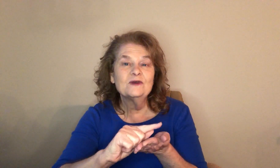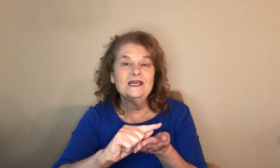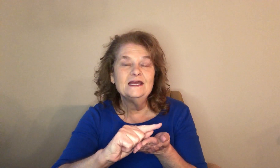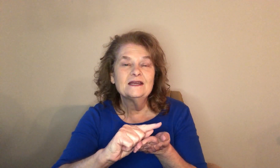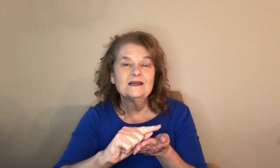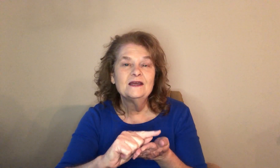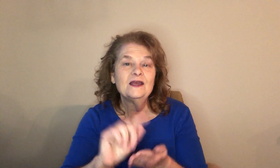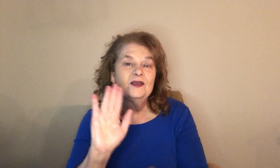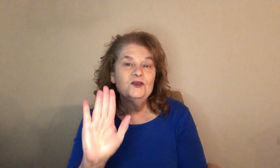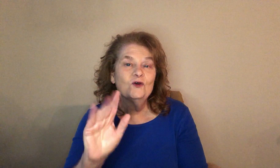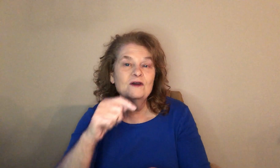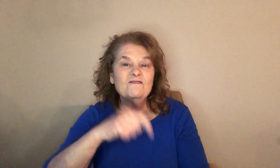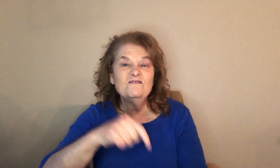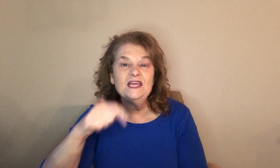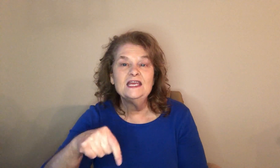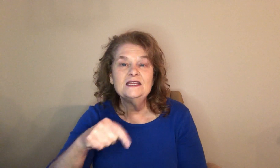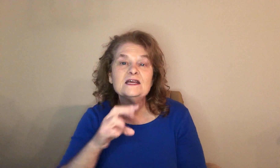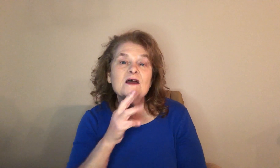week, your feet